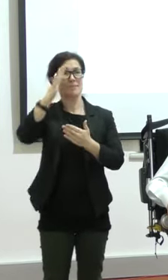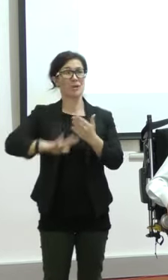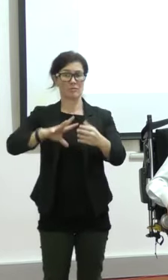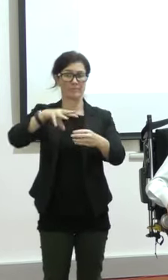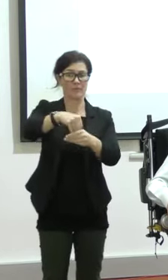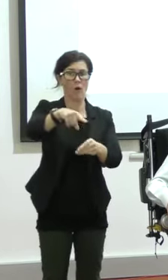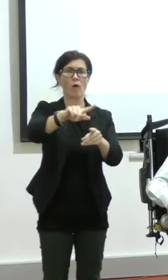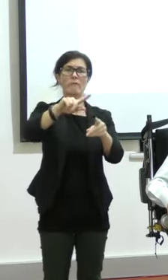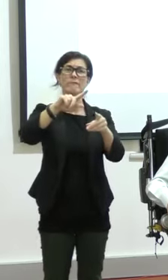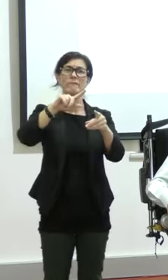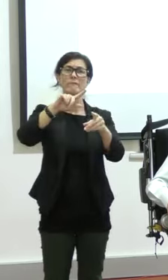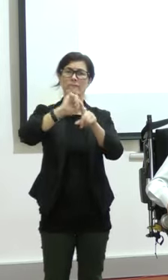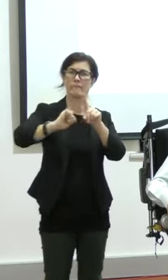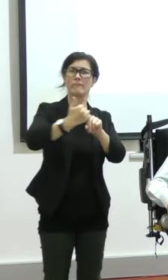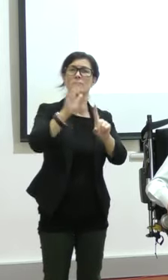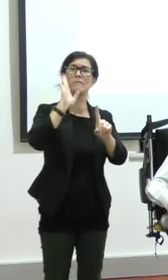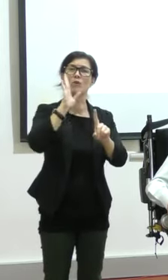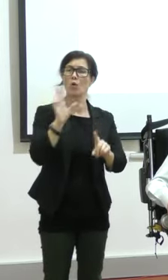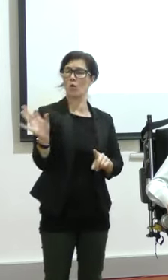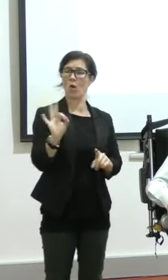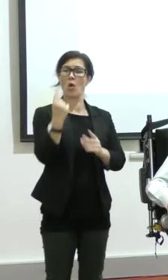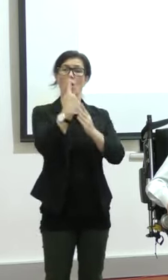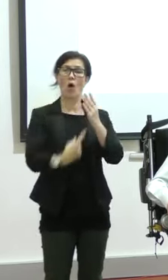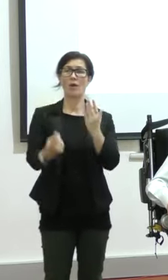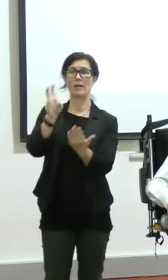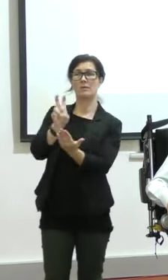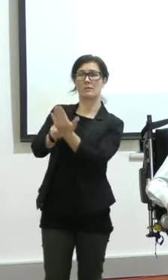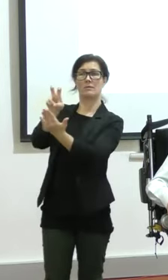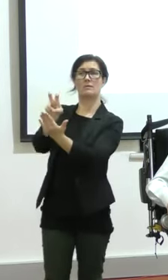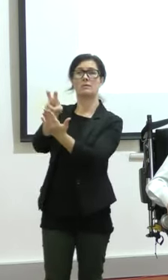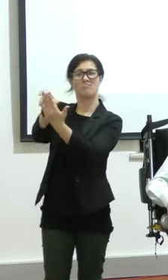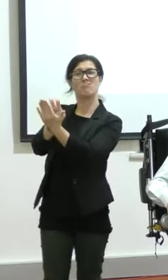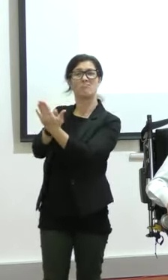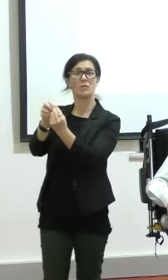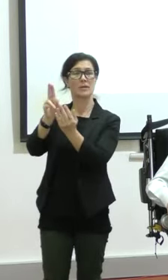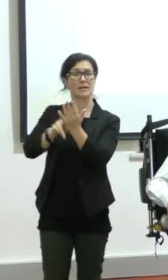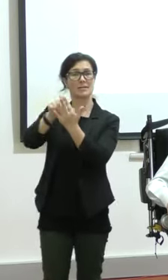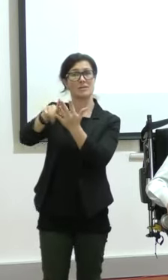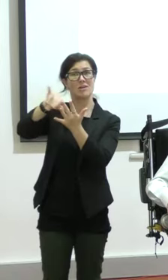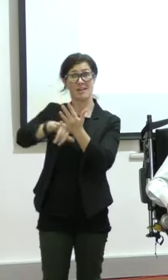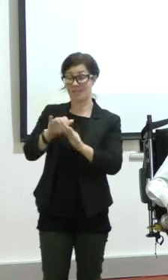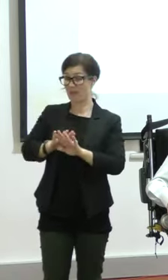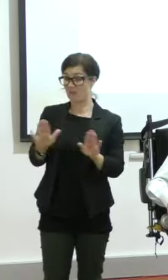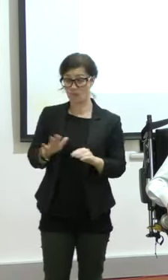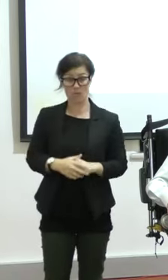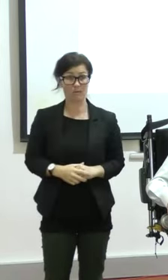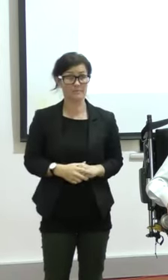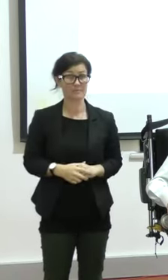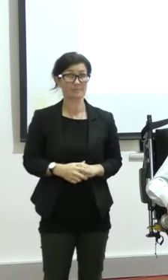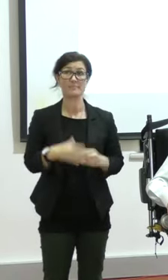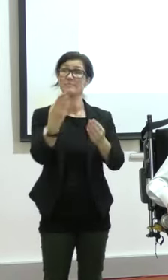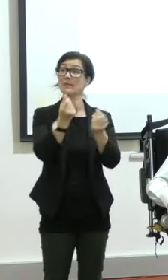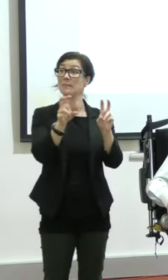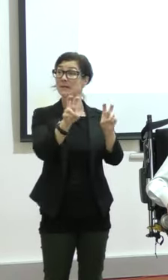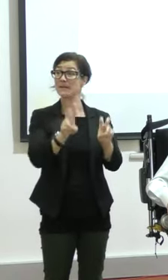have met the registration requirements with the NDIS. So it wouldn't surprise me if some accounting firms are